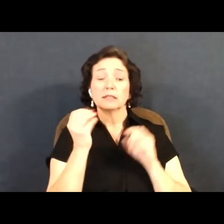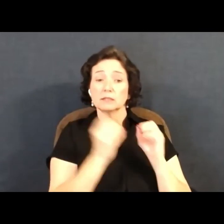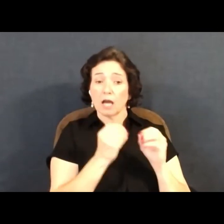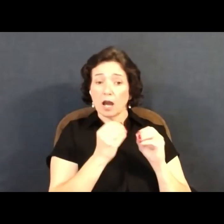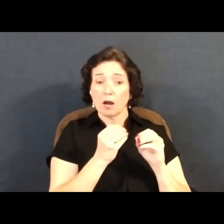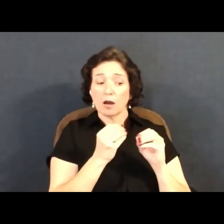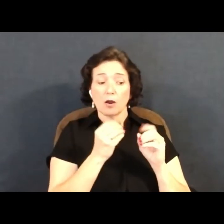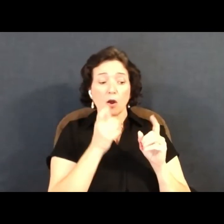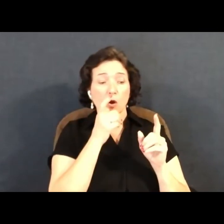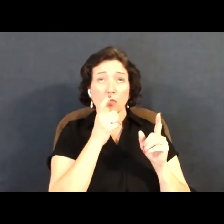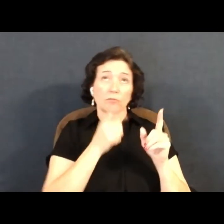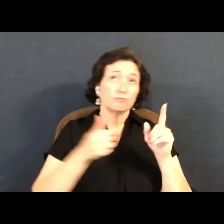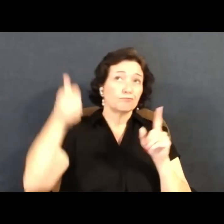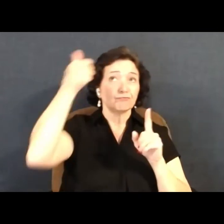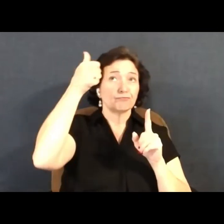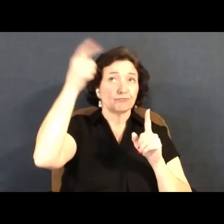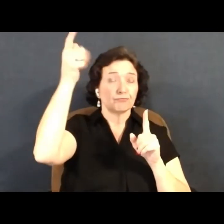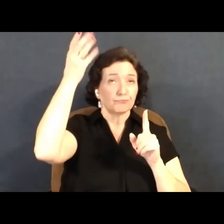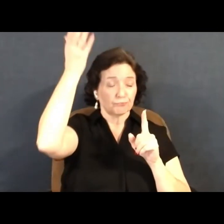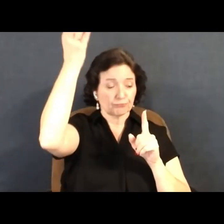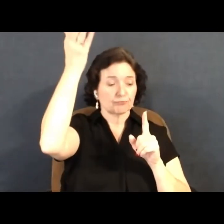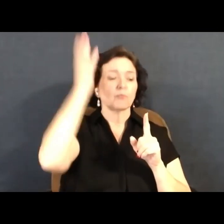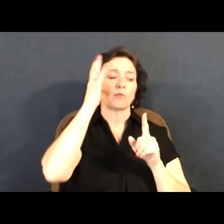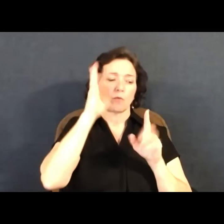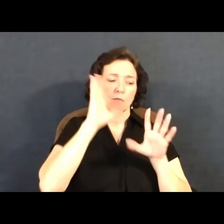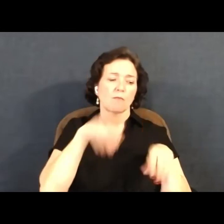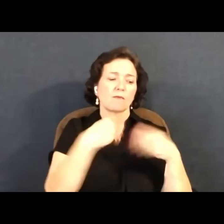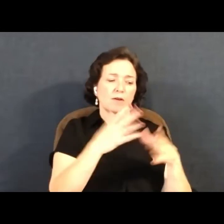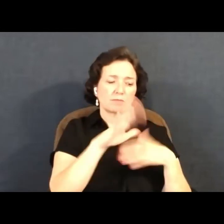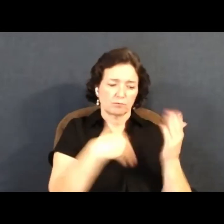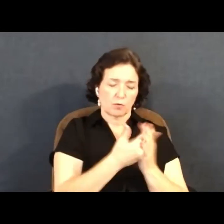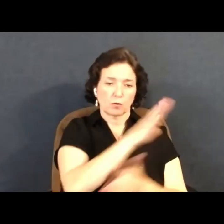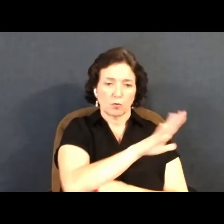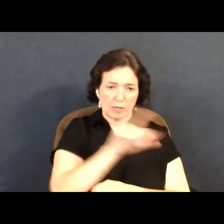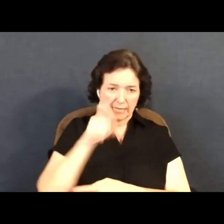is above will provide all of your needs."